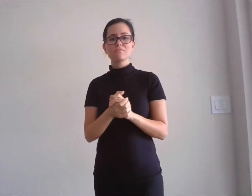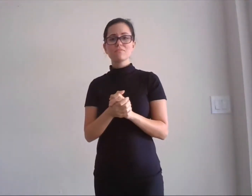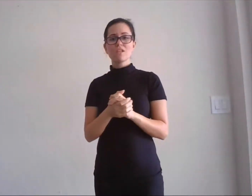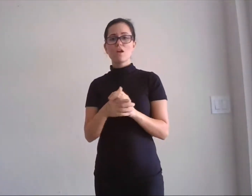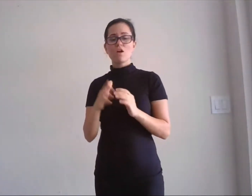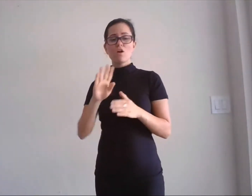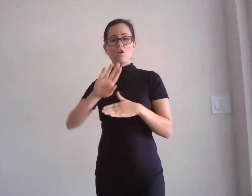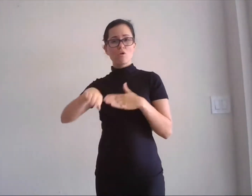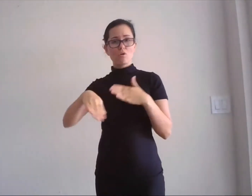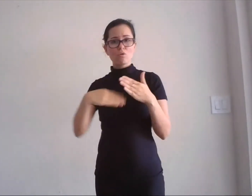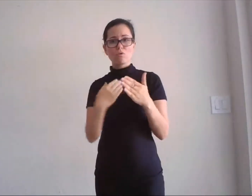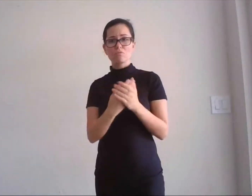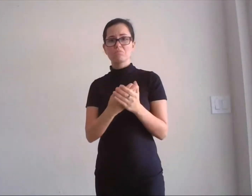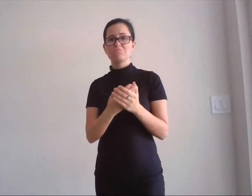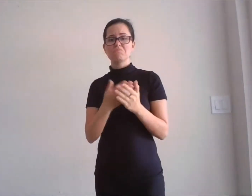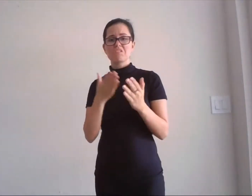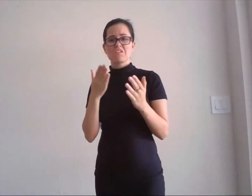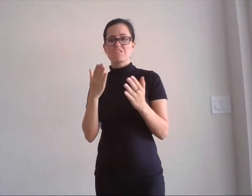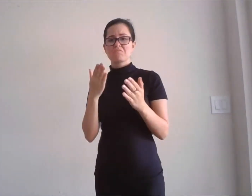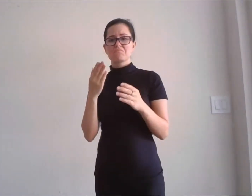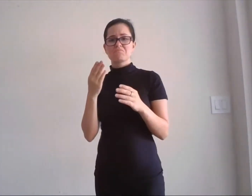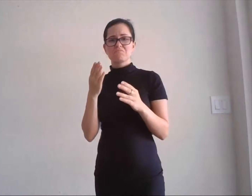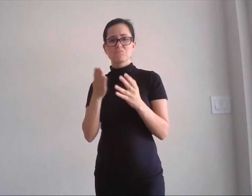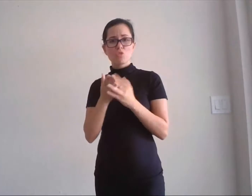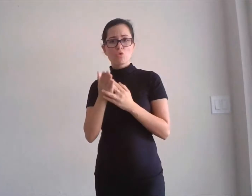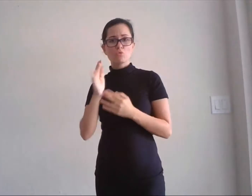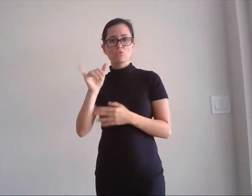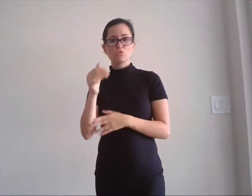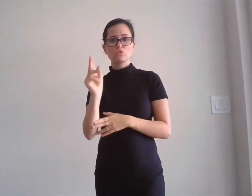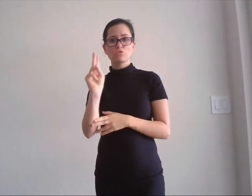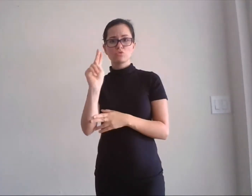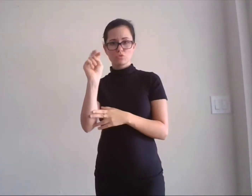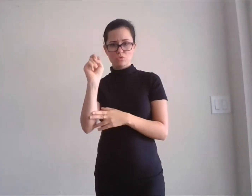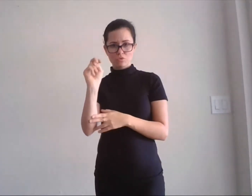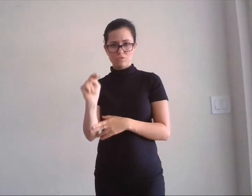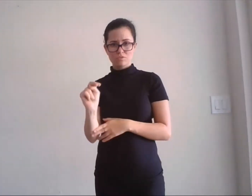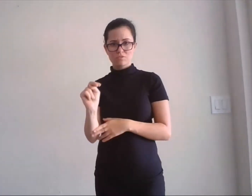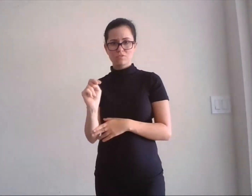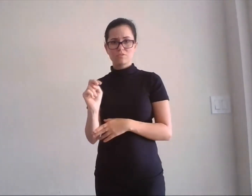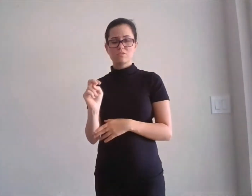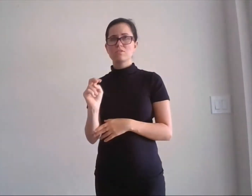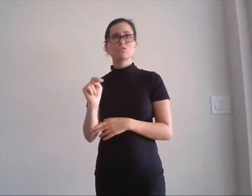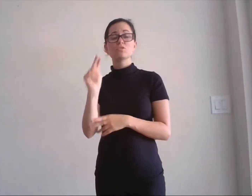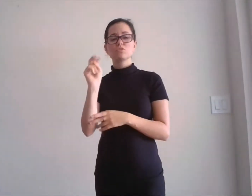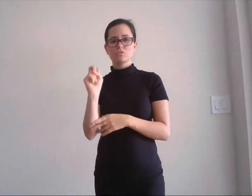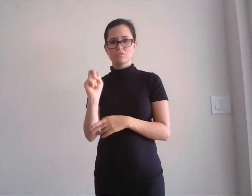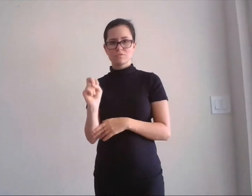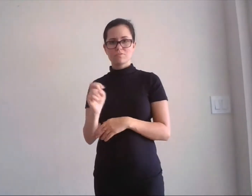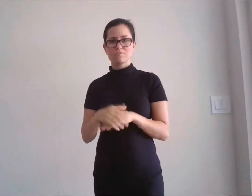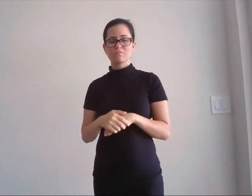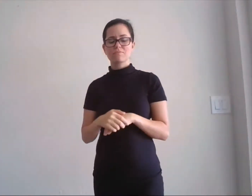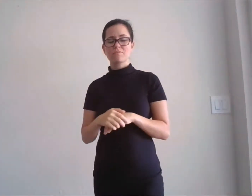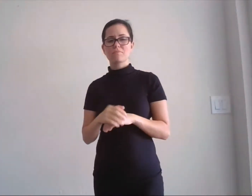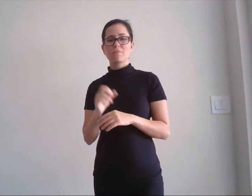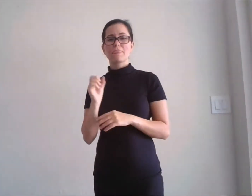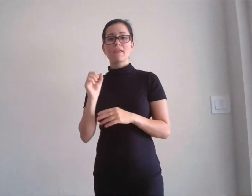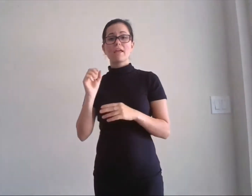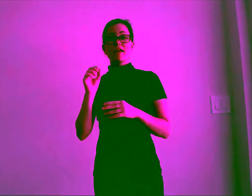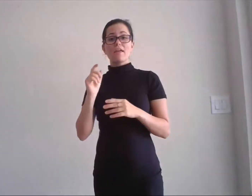the 29th, and on the 30th of June, we'll be in Minneapolis, Minnesota. And then starting in September, we're going to pick up in